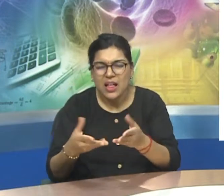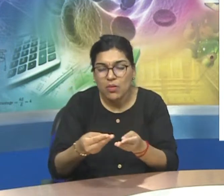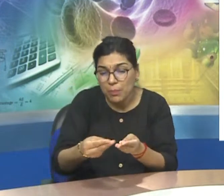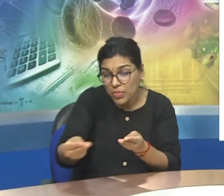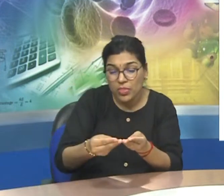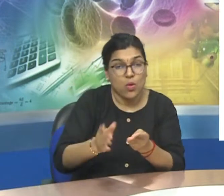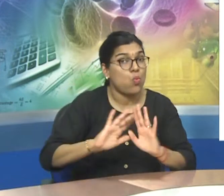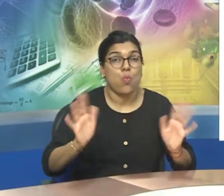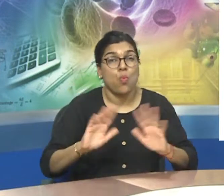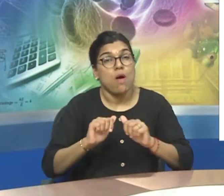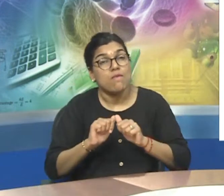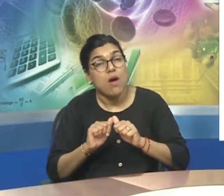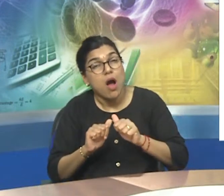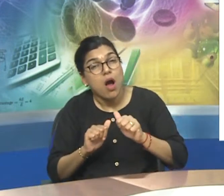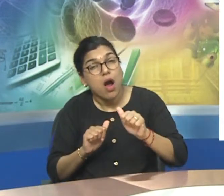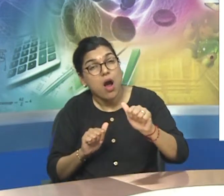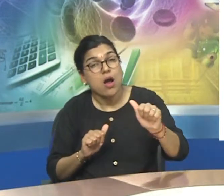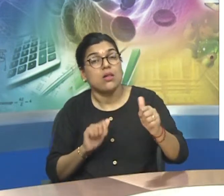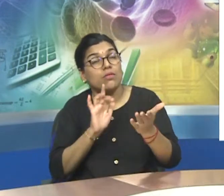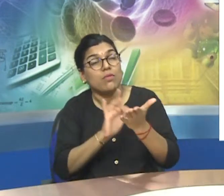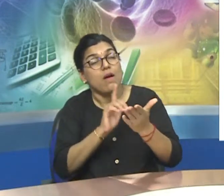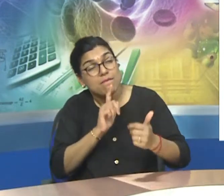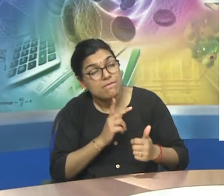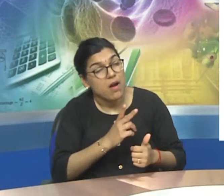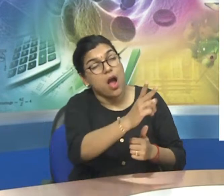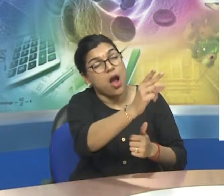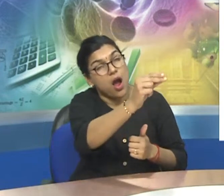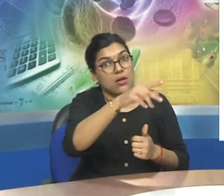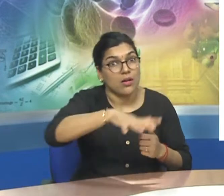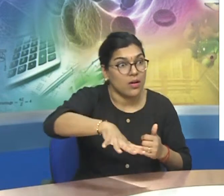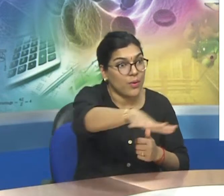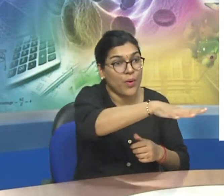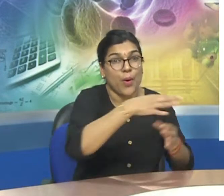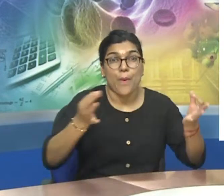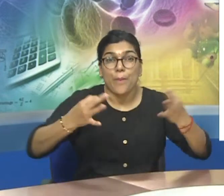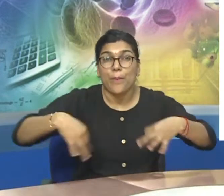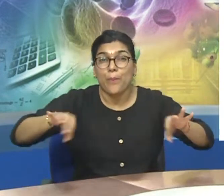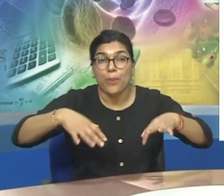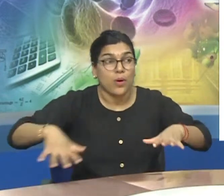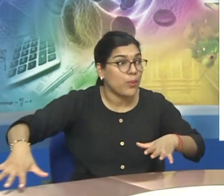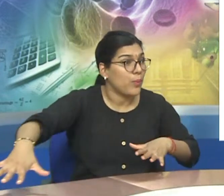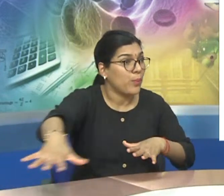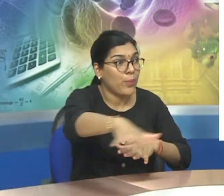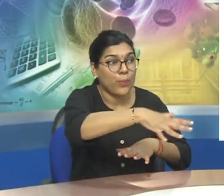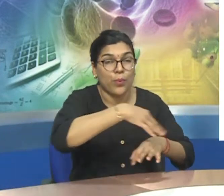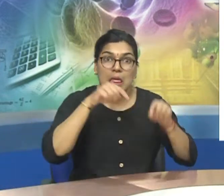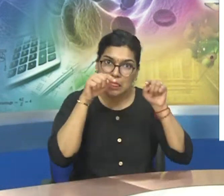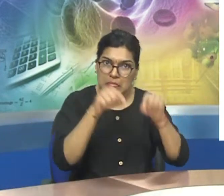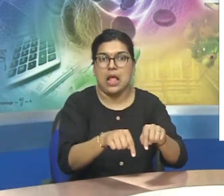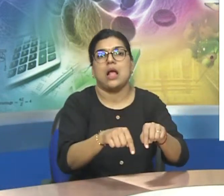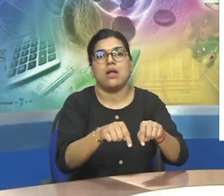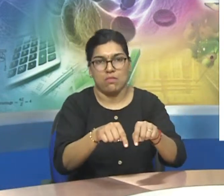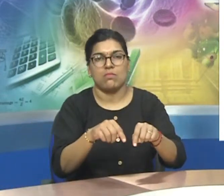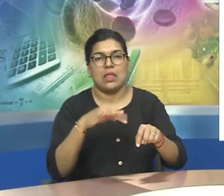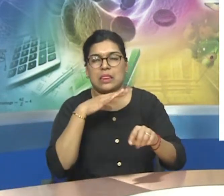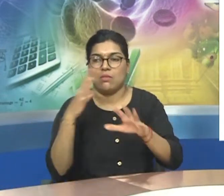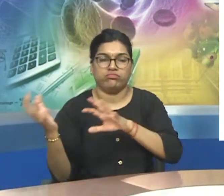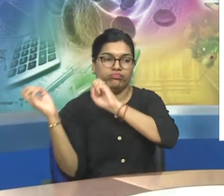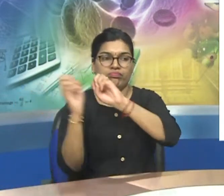waste material and refuse from various parts of the city. And after collecting that waste material, they transport it